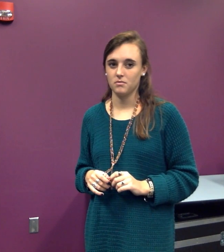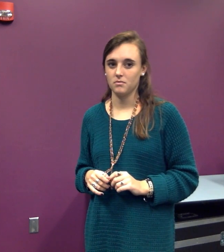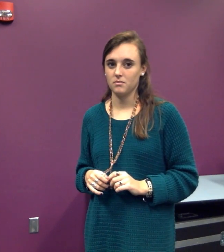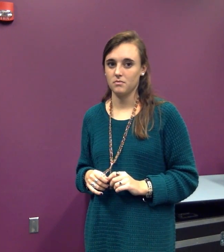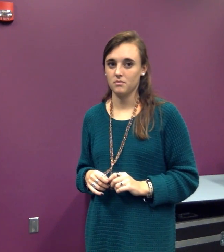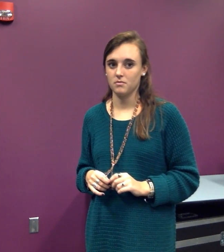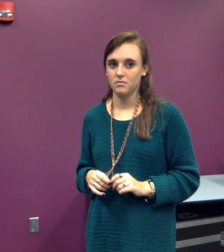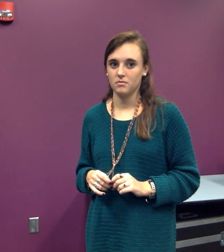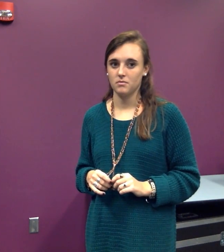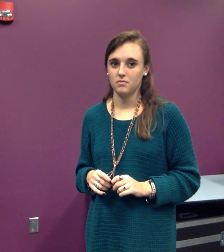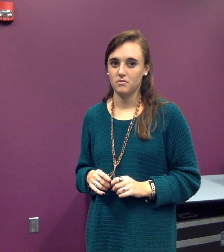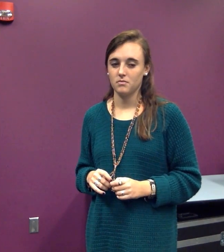Yes.